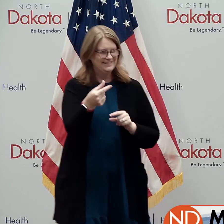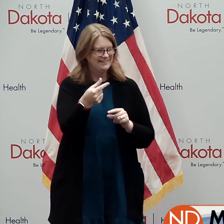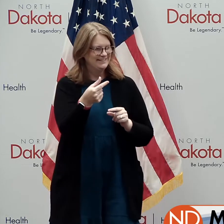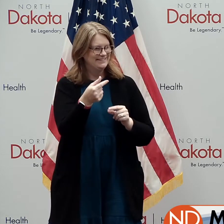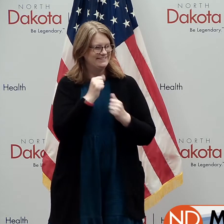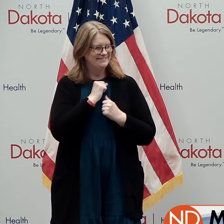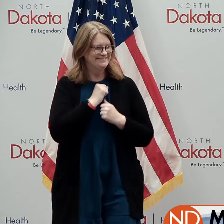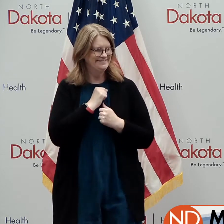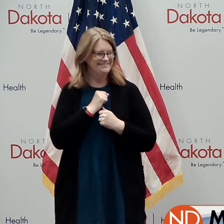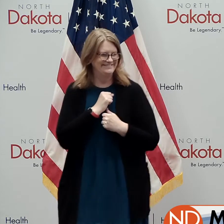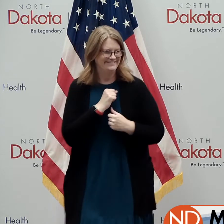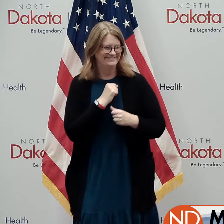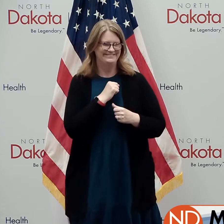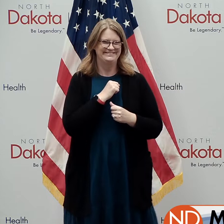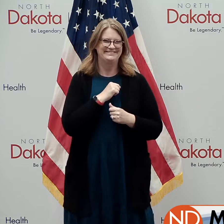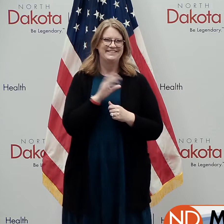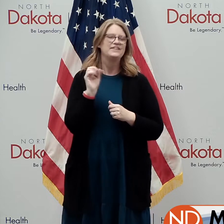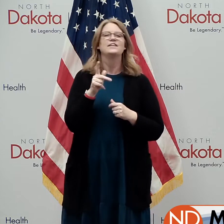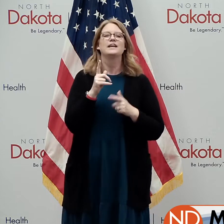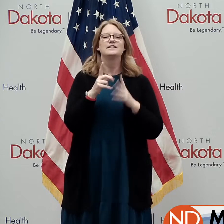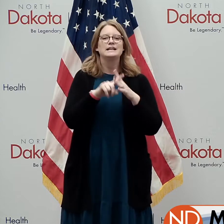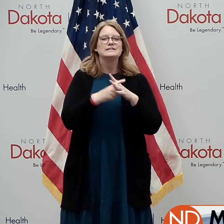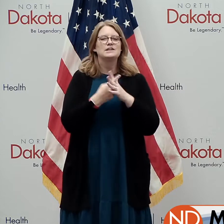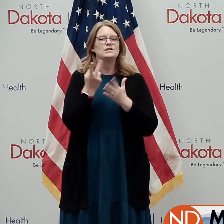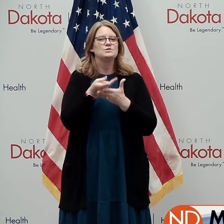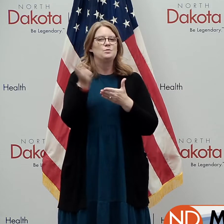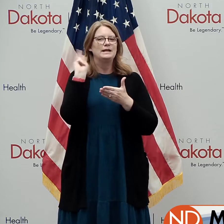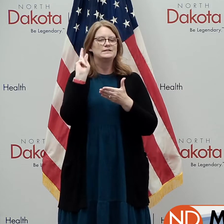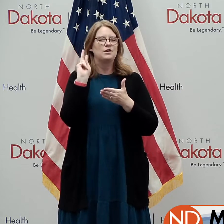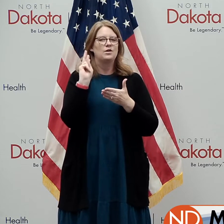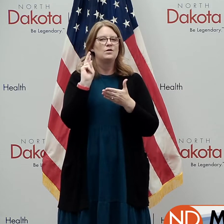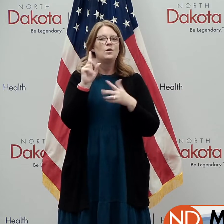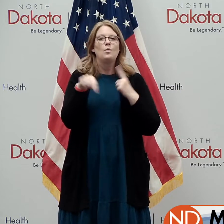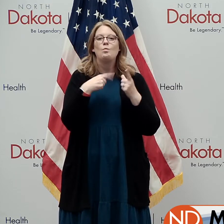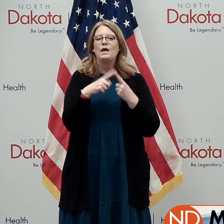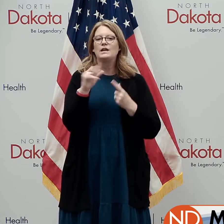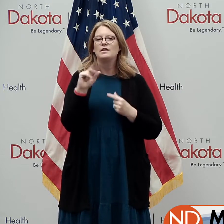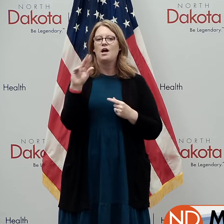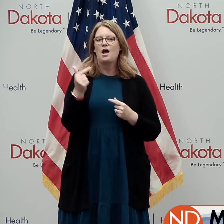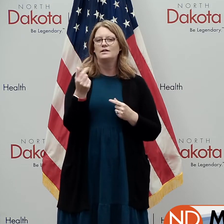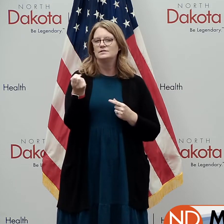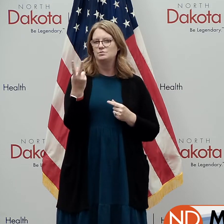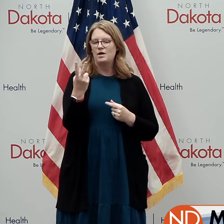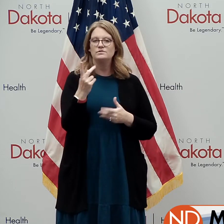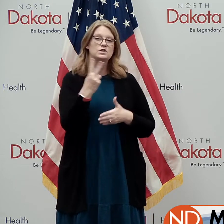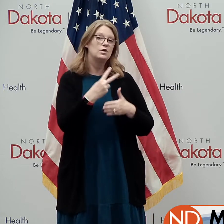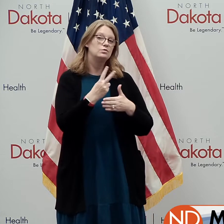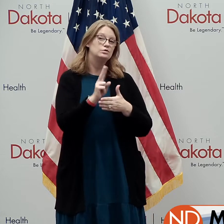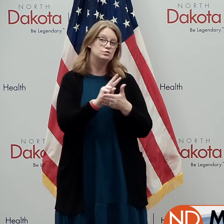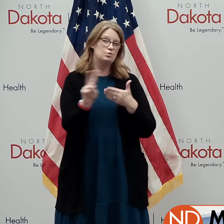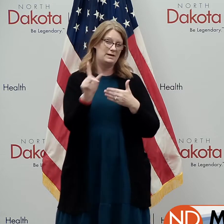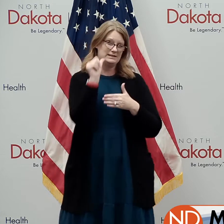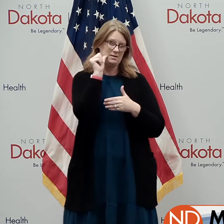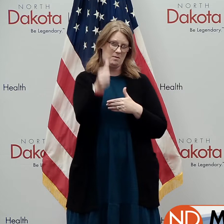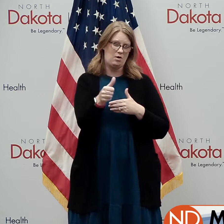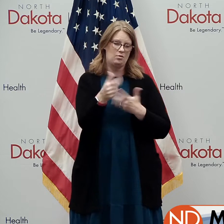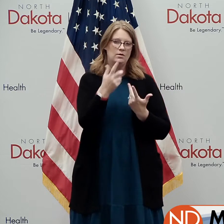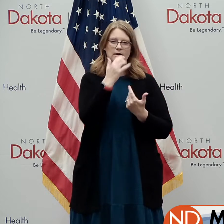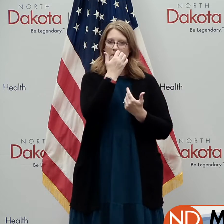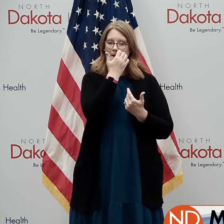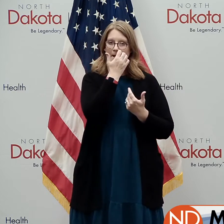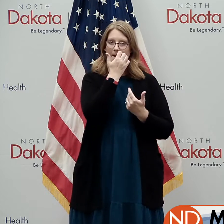ERG. Thank you, Lindsay. That launched 2 weeks ago on August 12th, so it'll be 2 weeks tomorrow. Commerce's